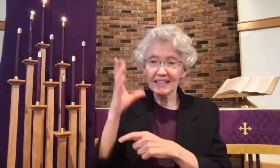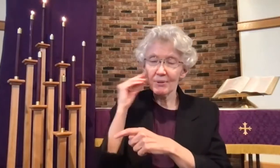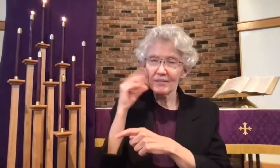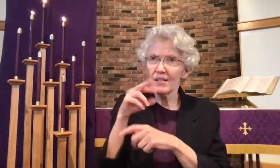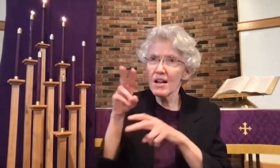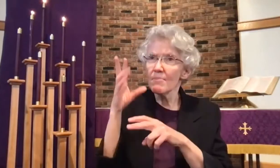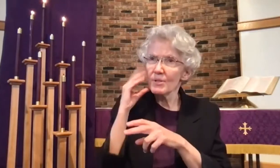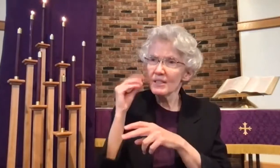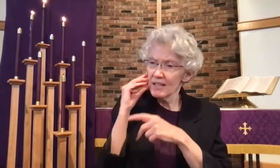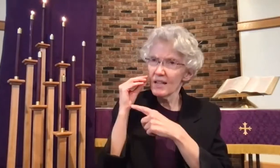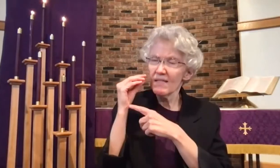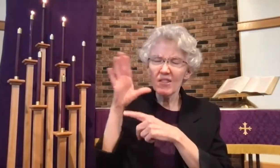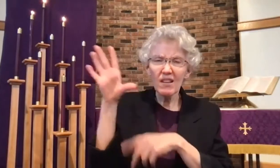Experience is powerful.